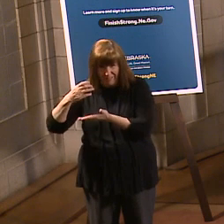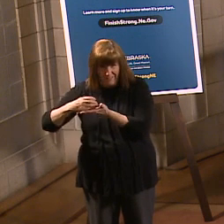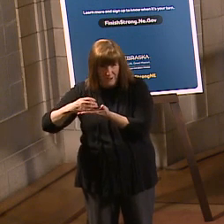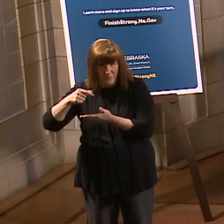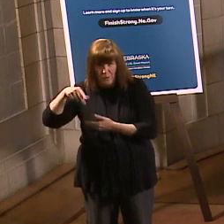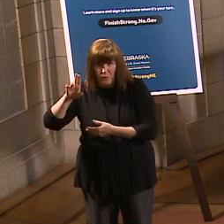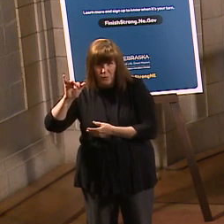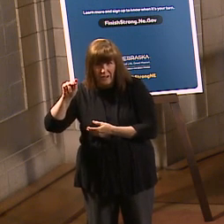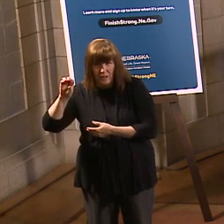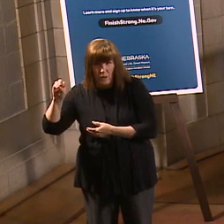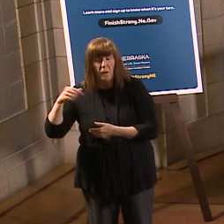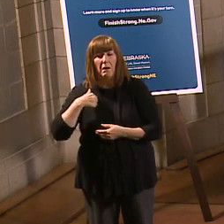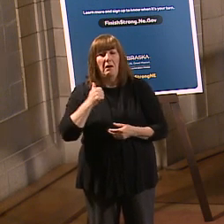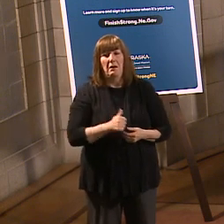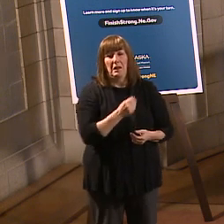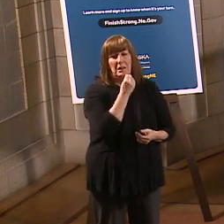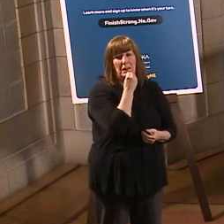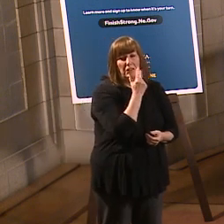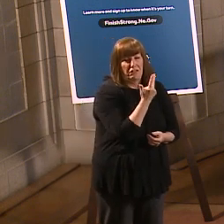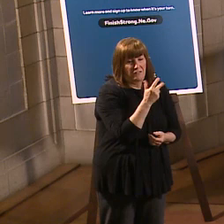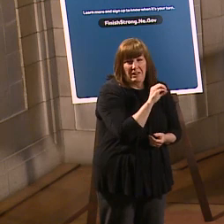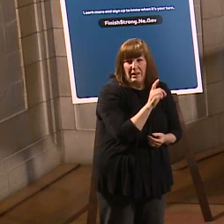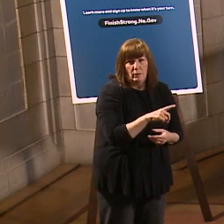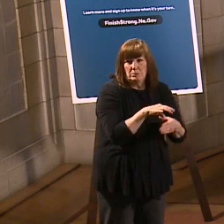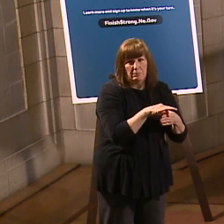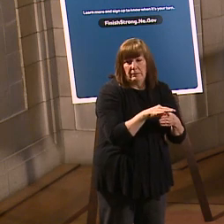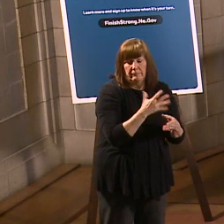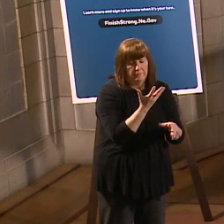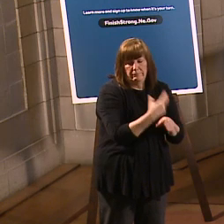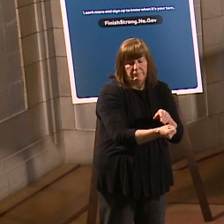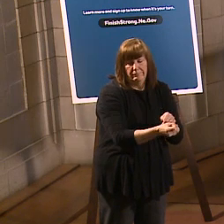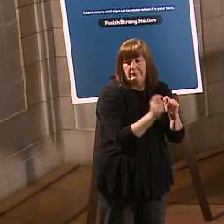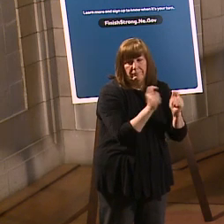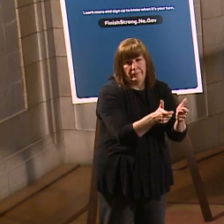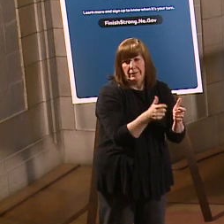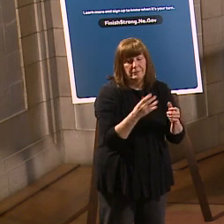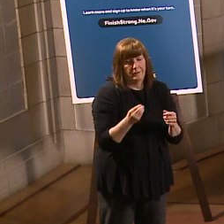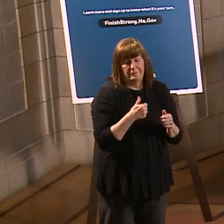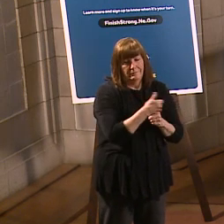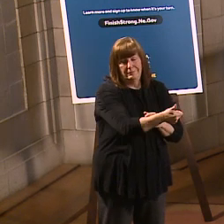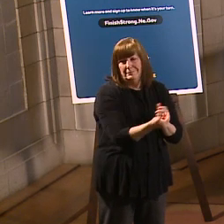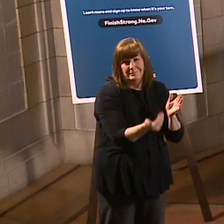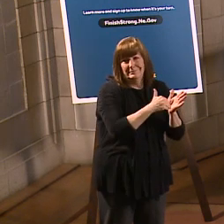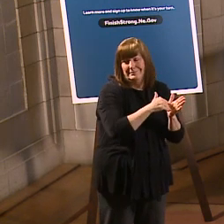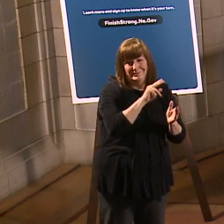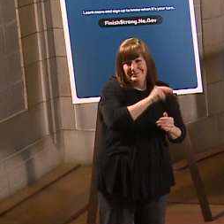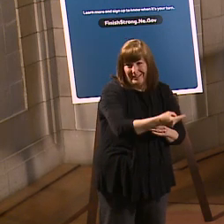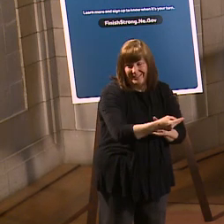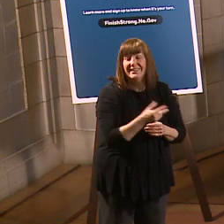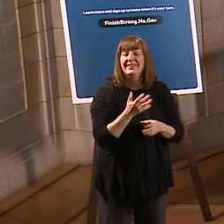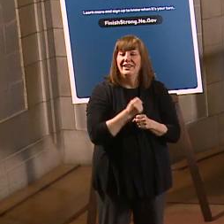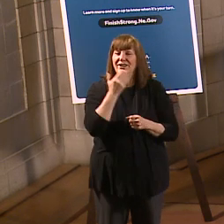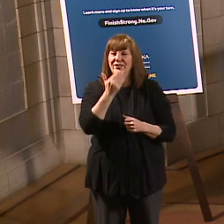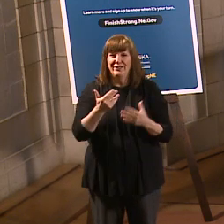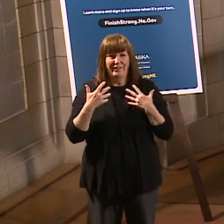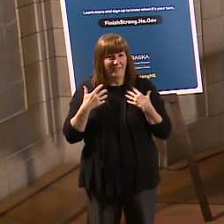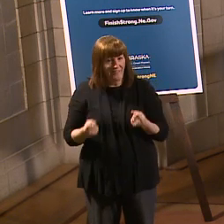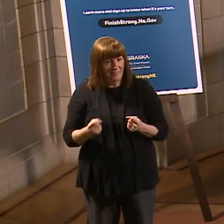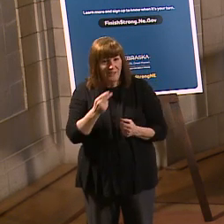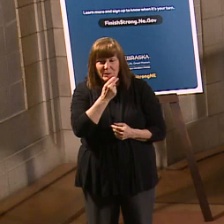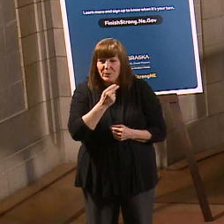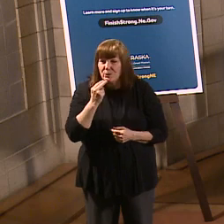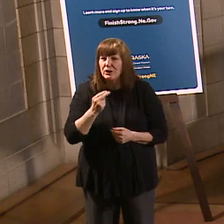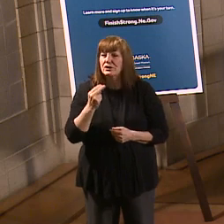once, I can polish off 3 ounces of beef like that and go back for more. So you can get great healthy nutrition there. It's great for our